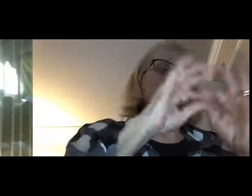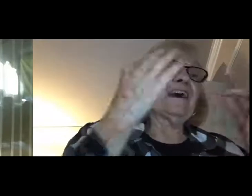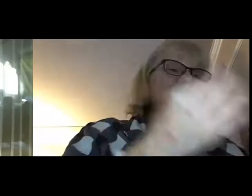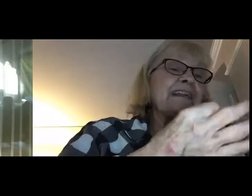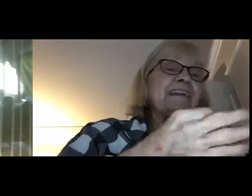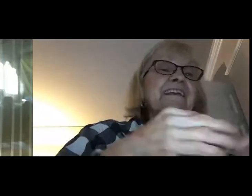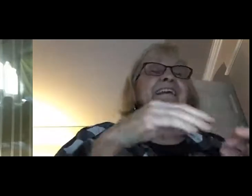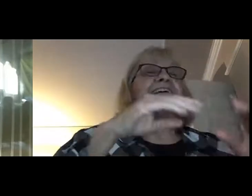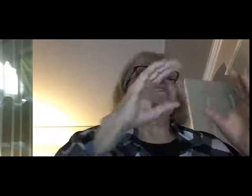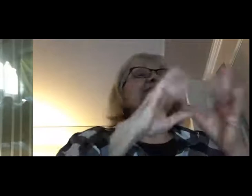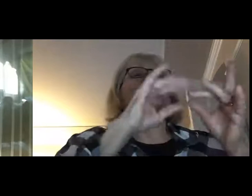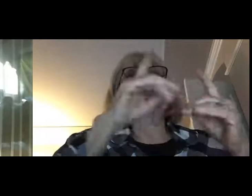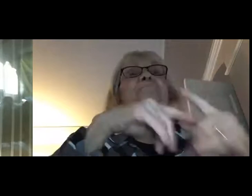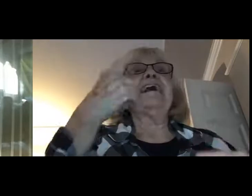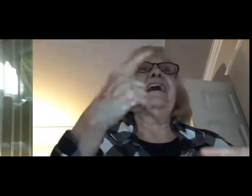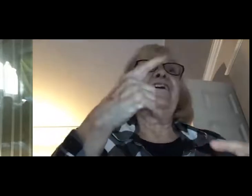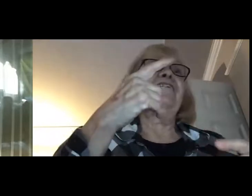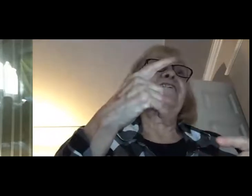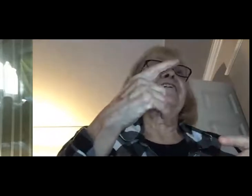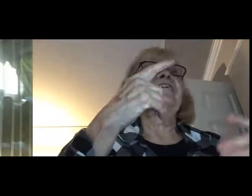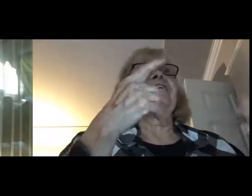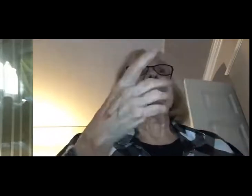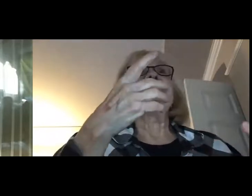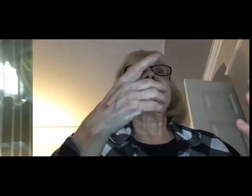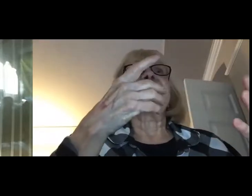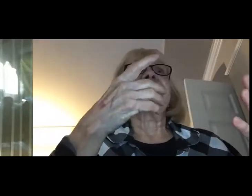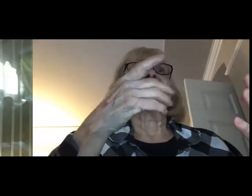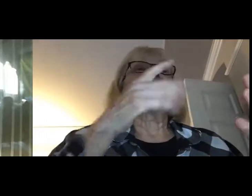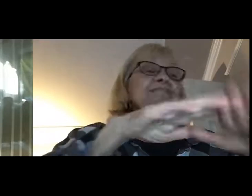principle, stories about family, stories about